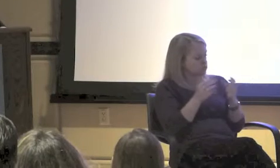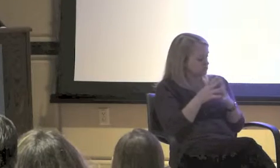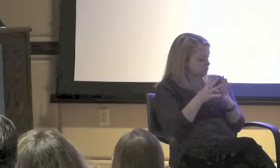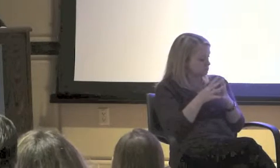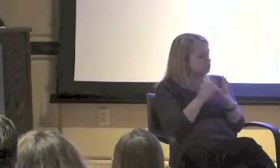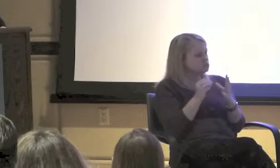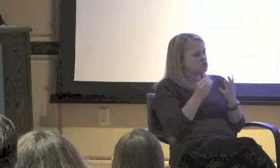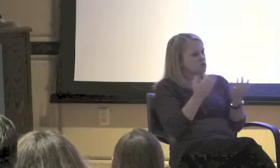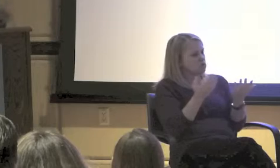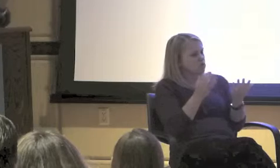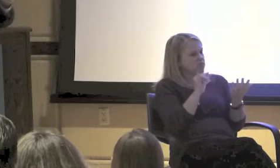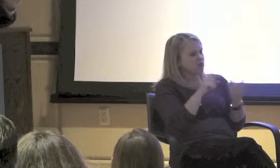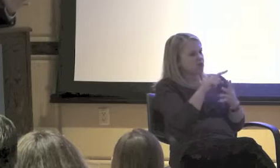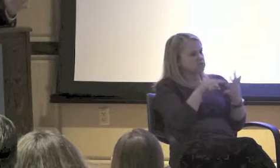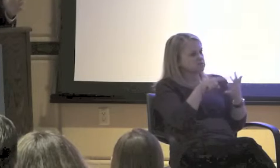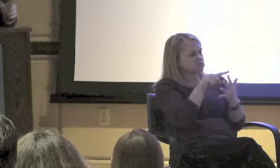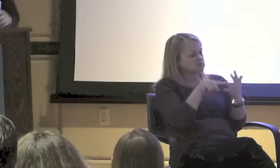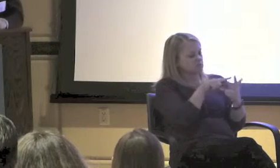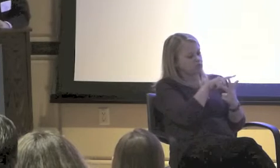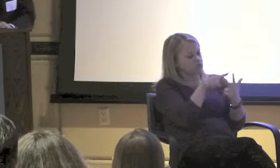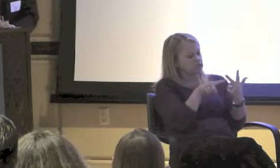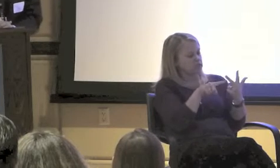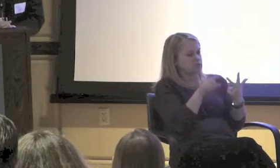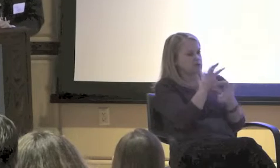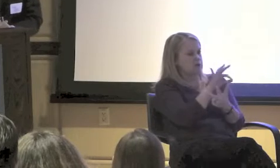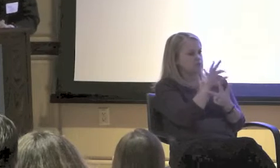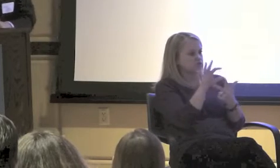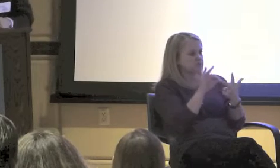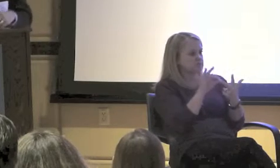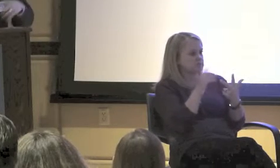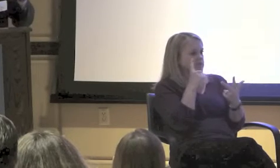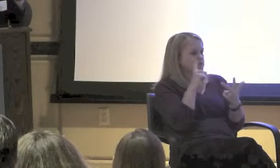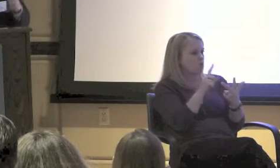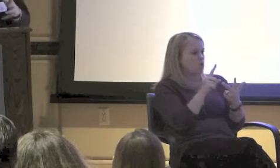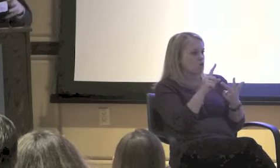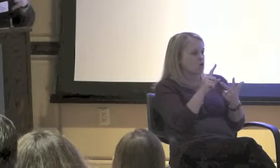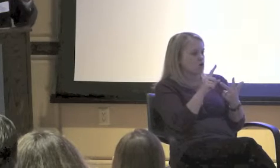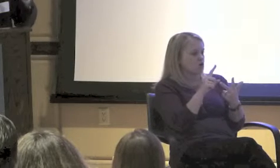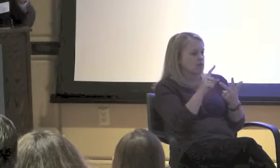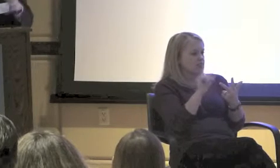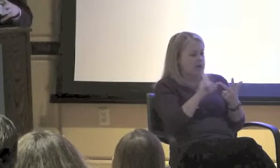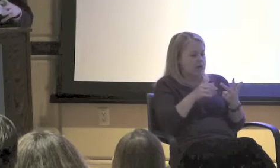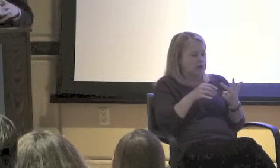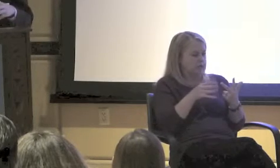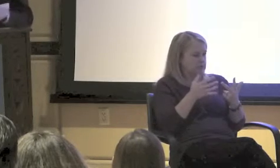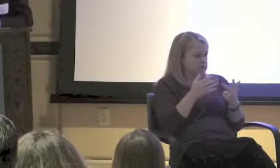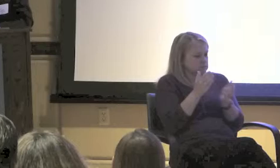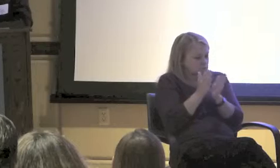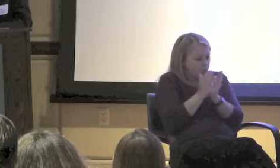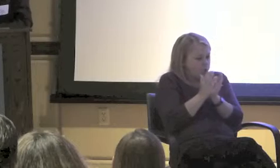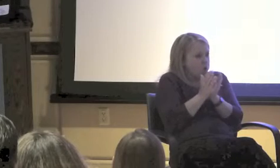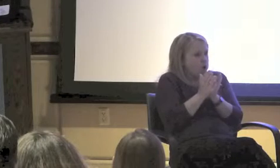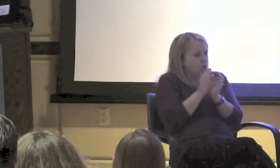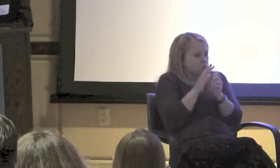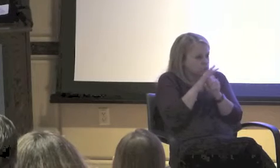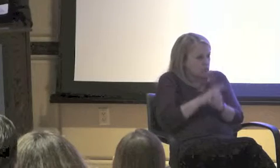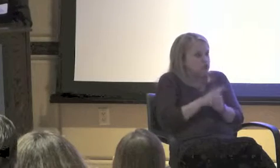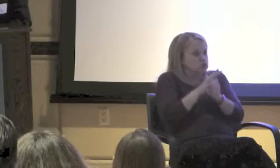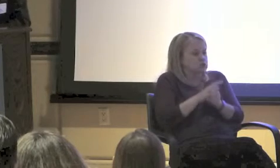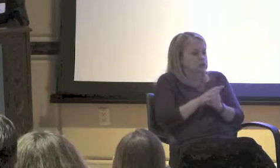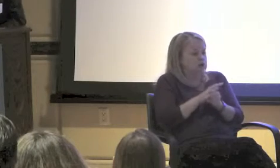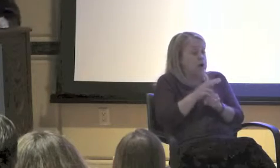So those are kind of our three surgical options for the tight, very small, high-pressure